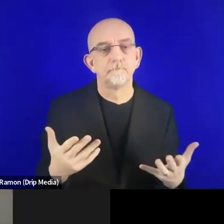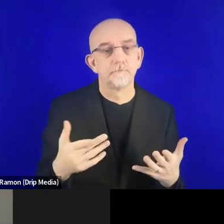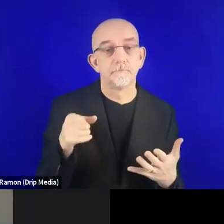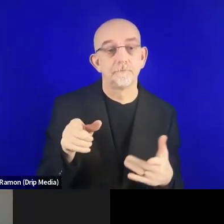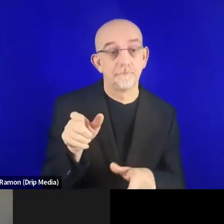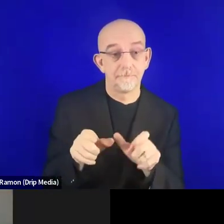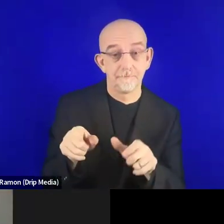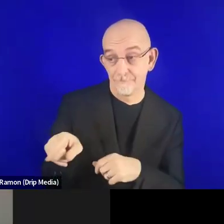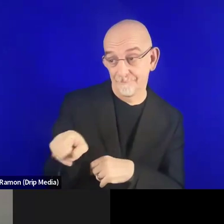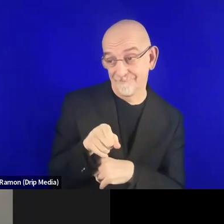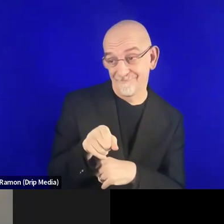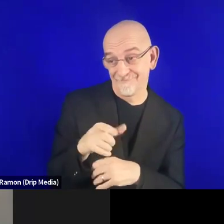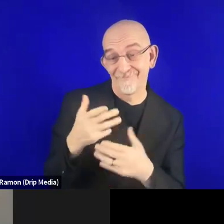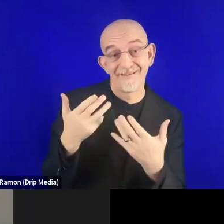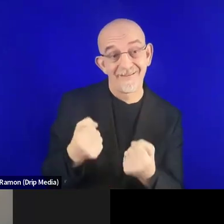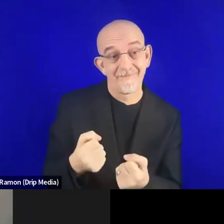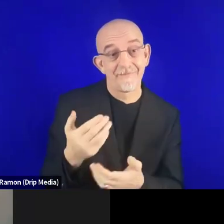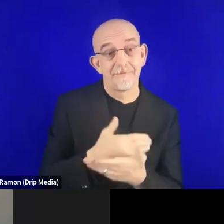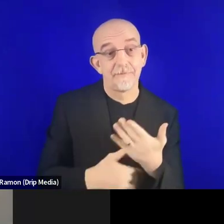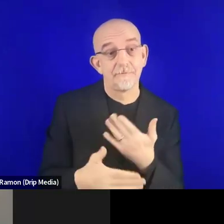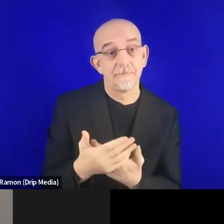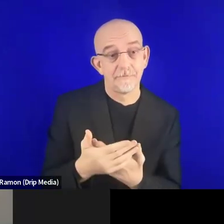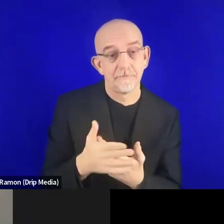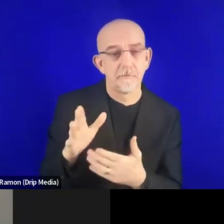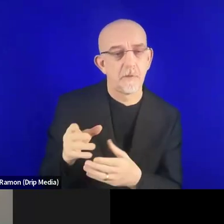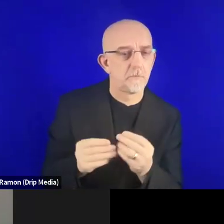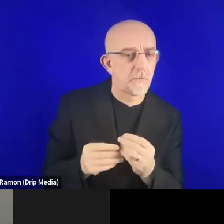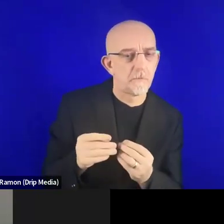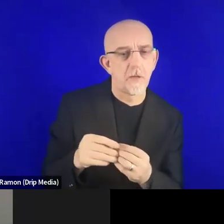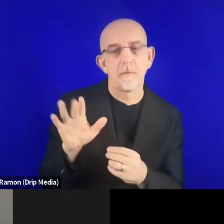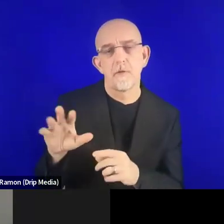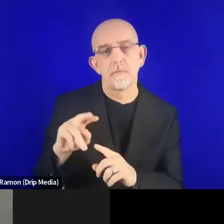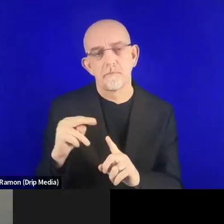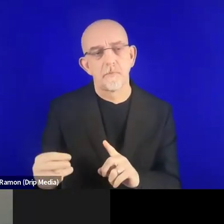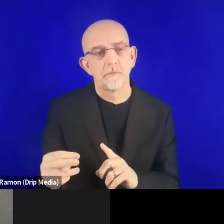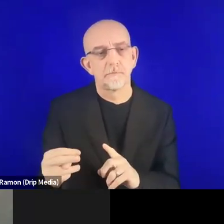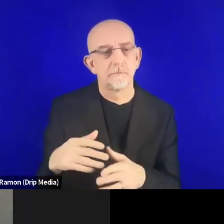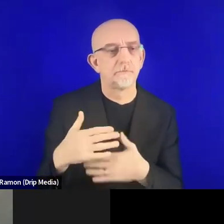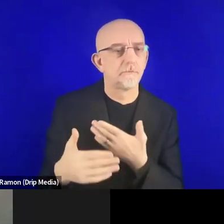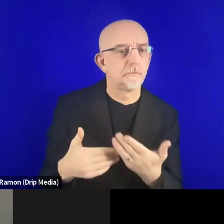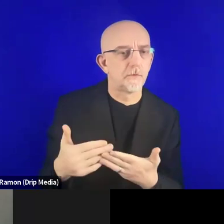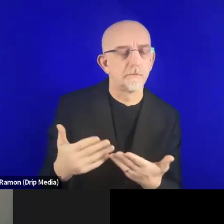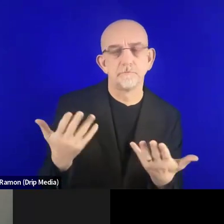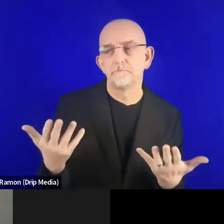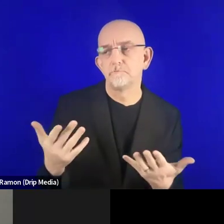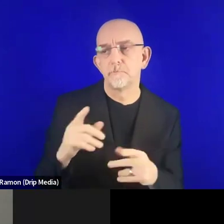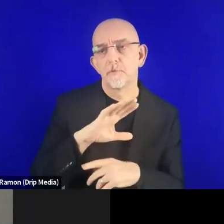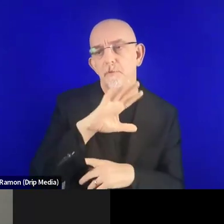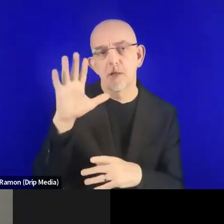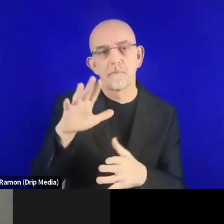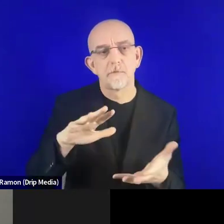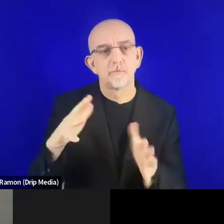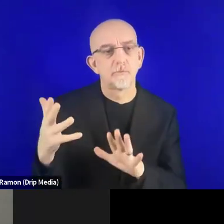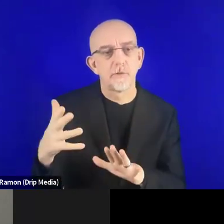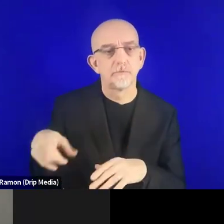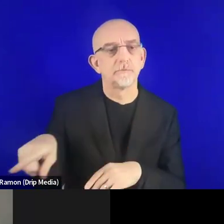left behind. Yeah, because we are a women with disability organization, and then we